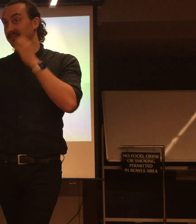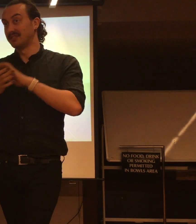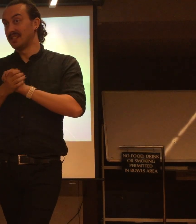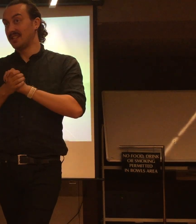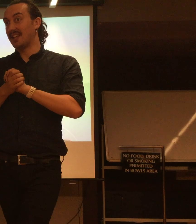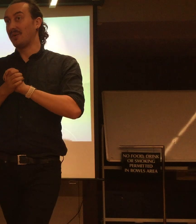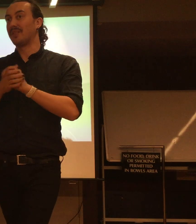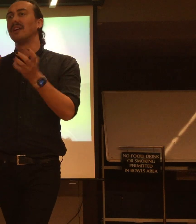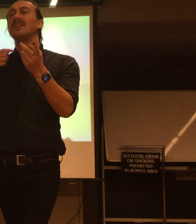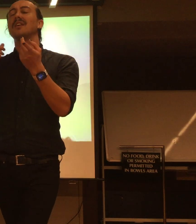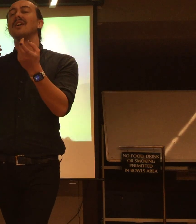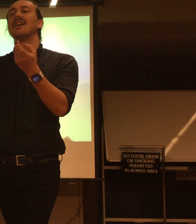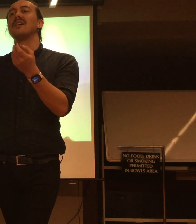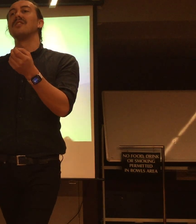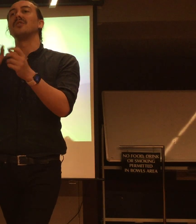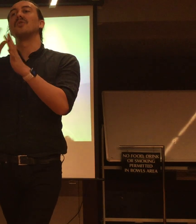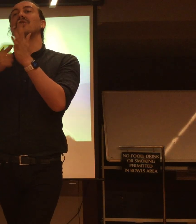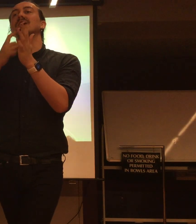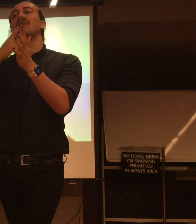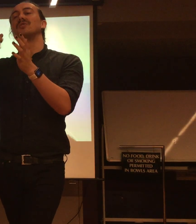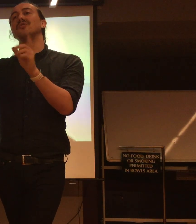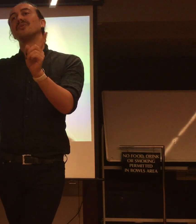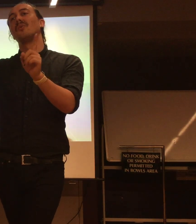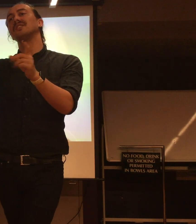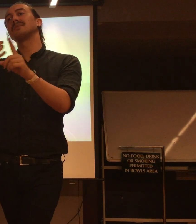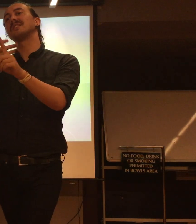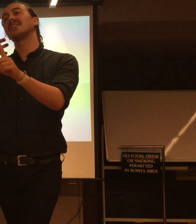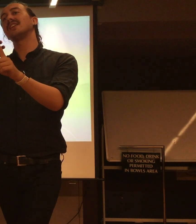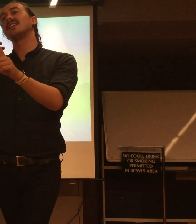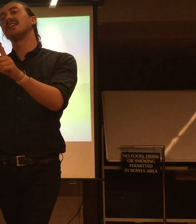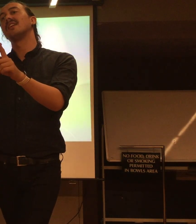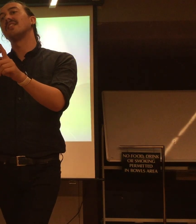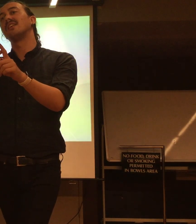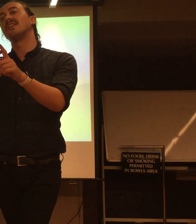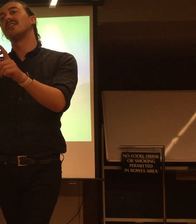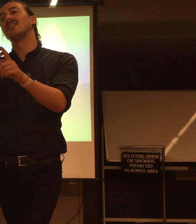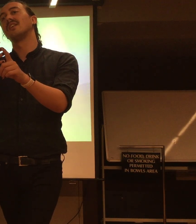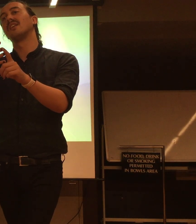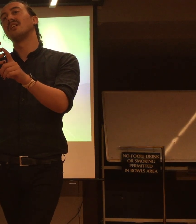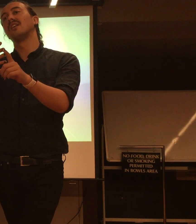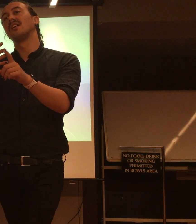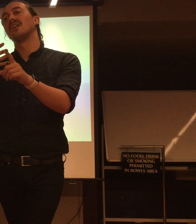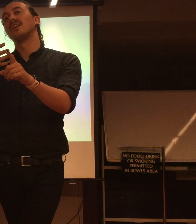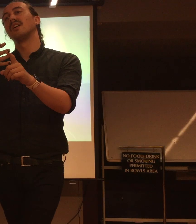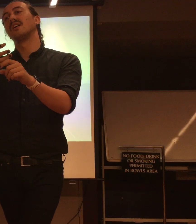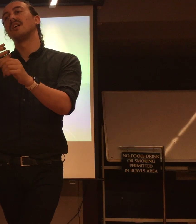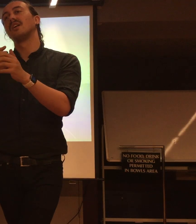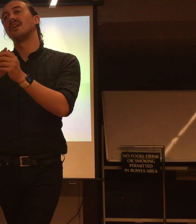that question. Yeah, or that your doctor told you what specifically?